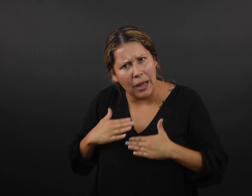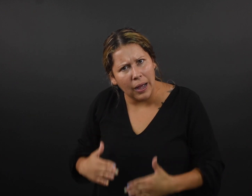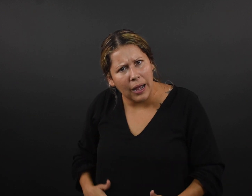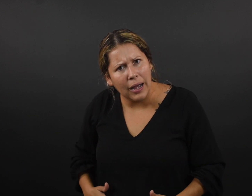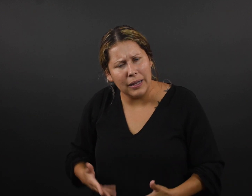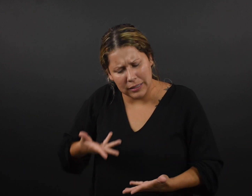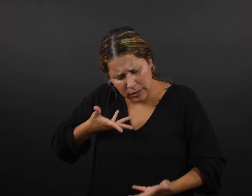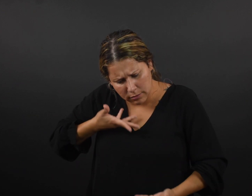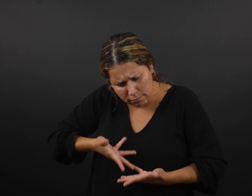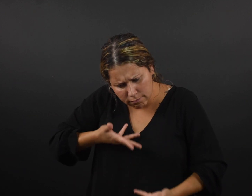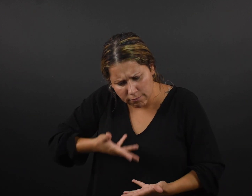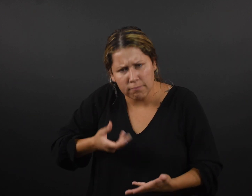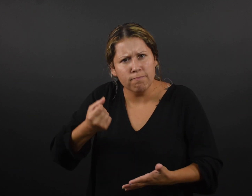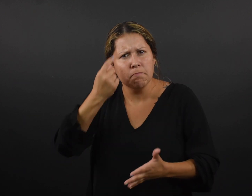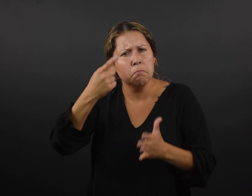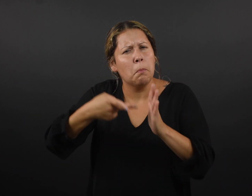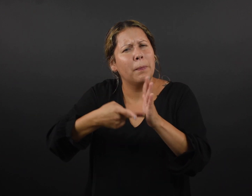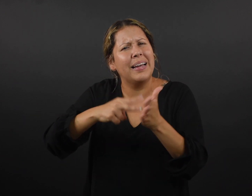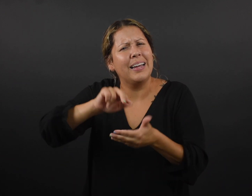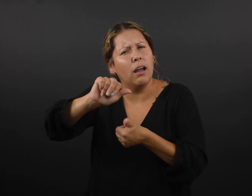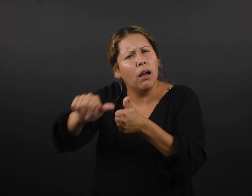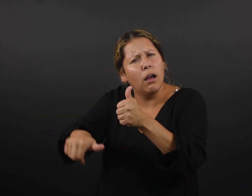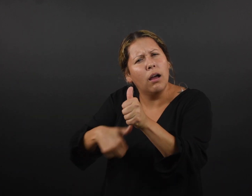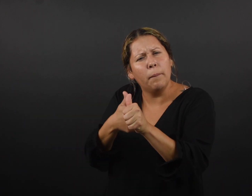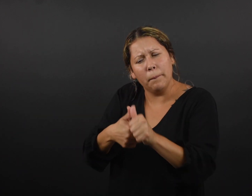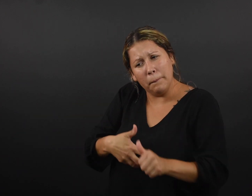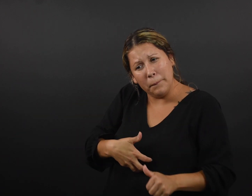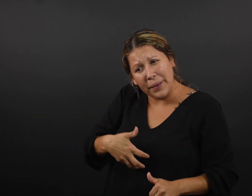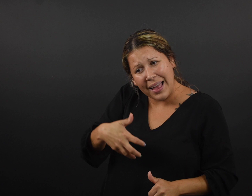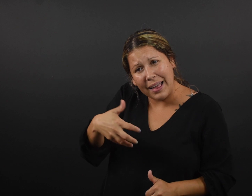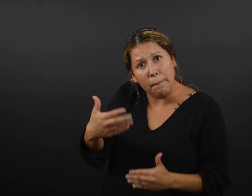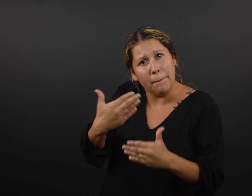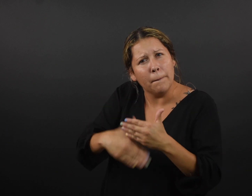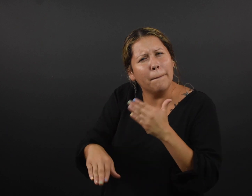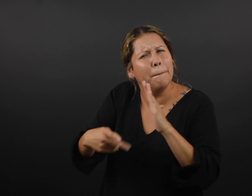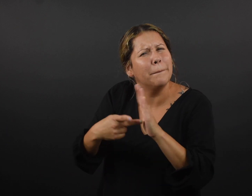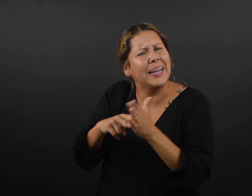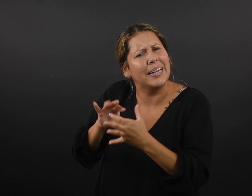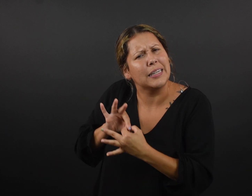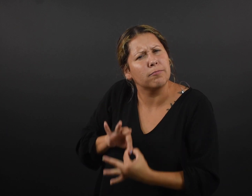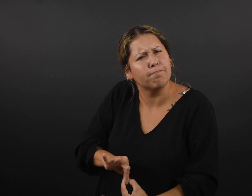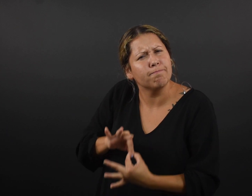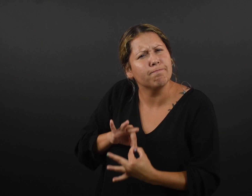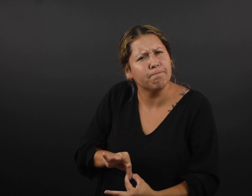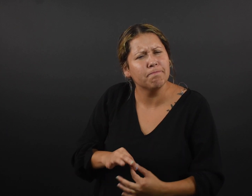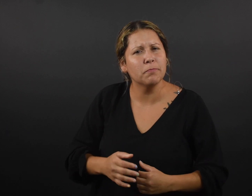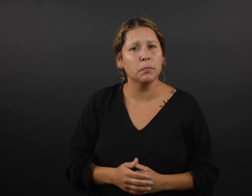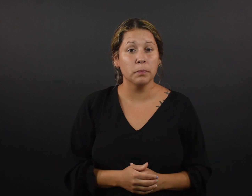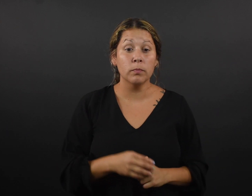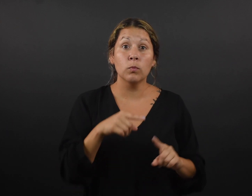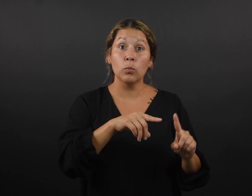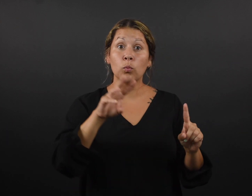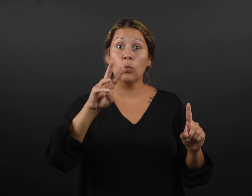is a large focus on listening to the body and understanding the meaning behind actions taken during pregnancy and